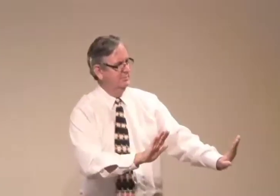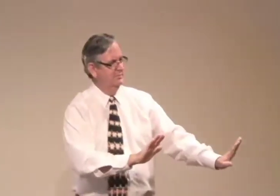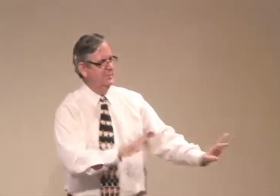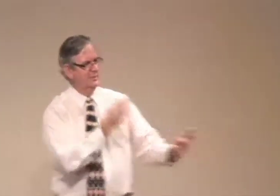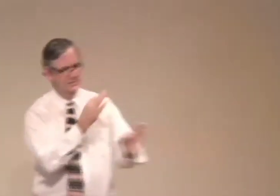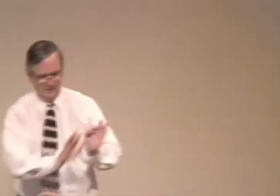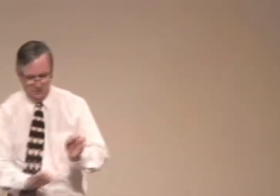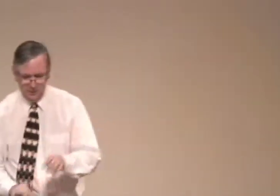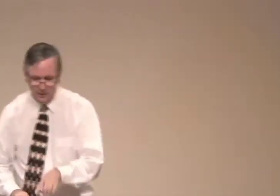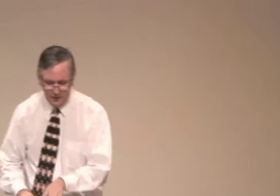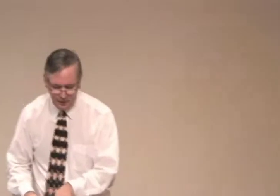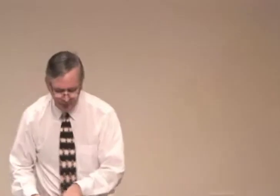to heaven and Jesus said